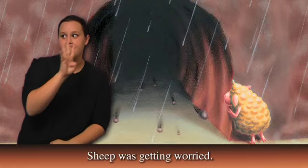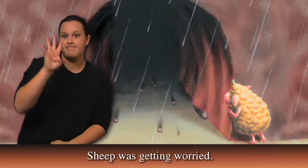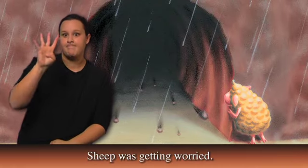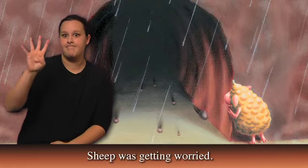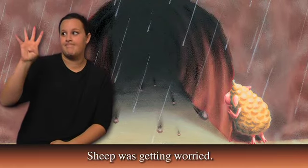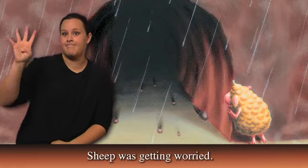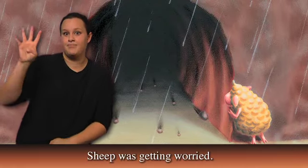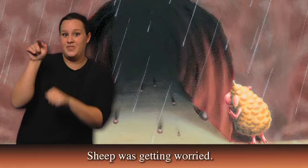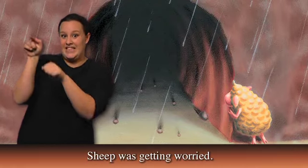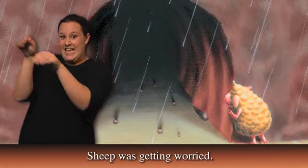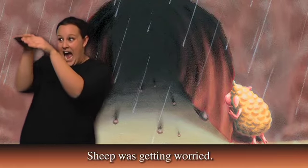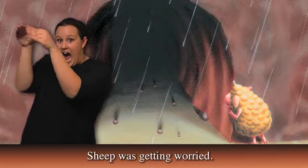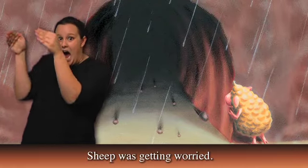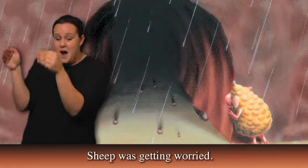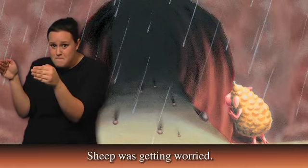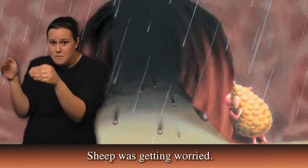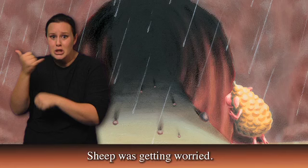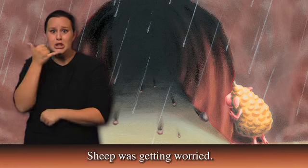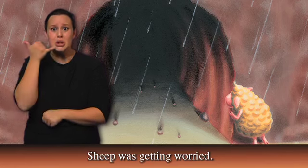sheep was getting worried